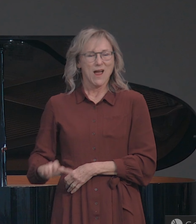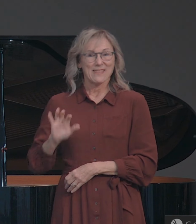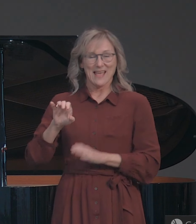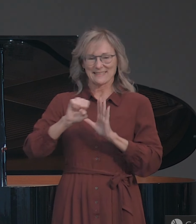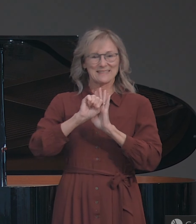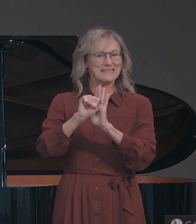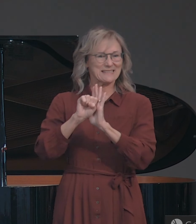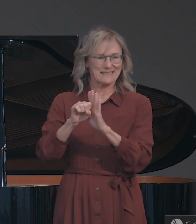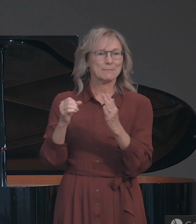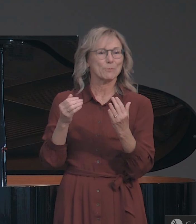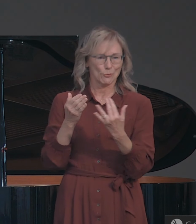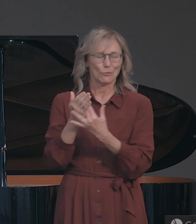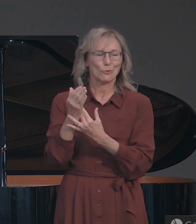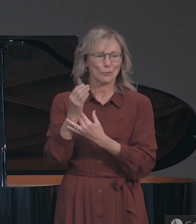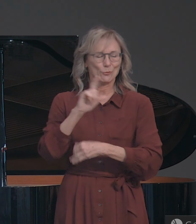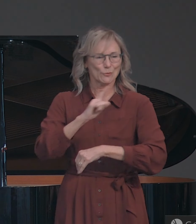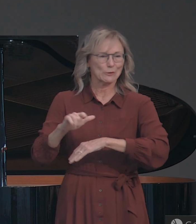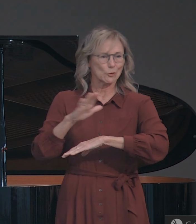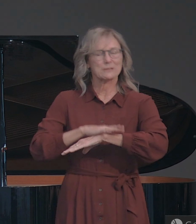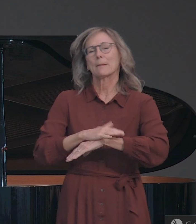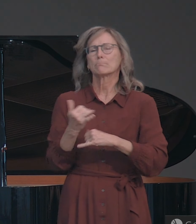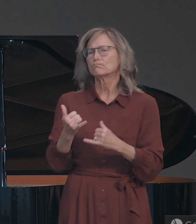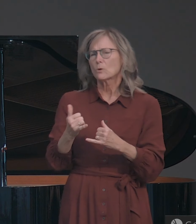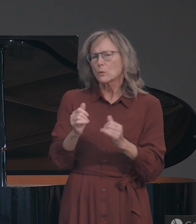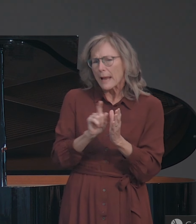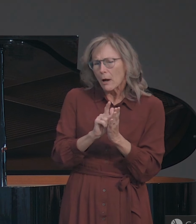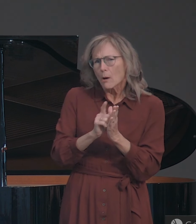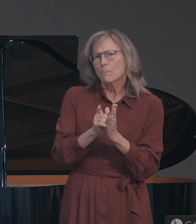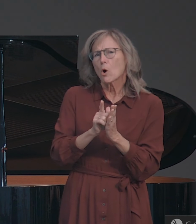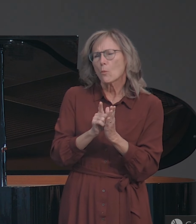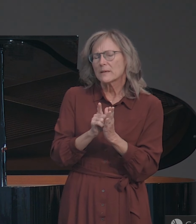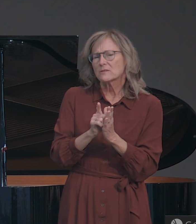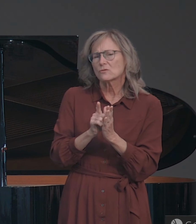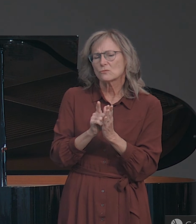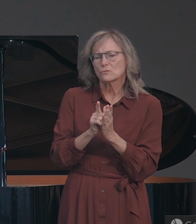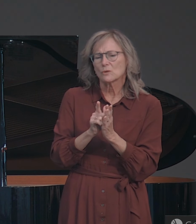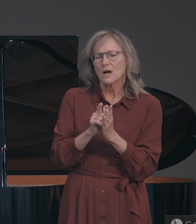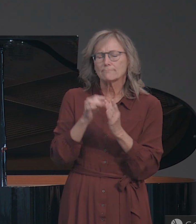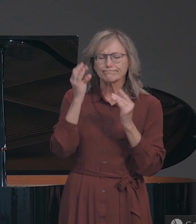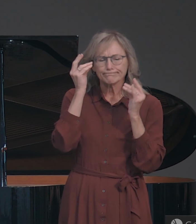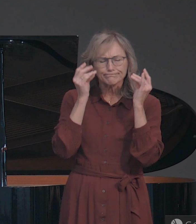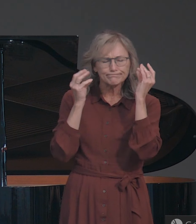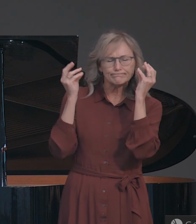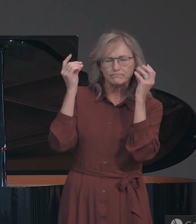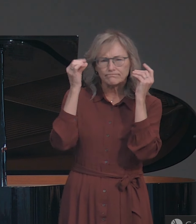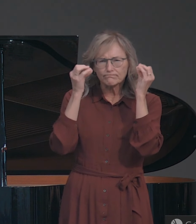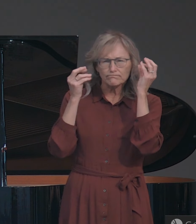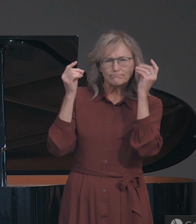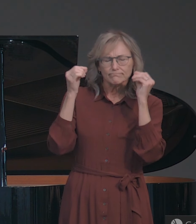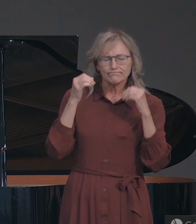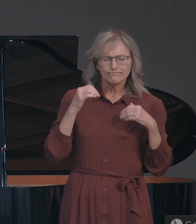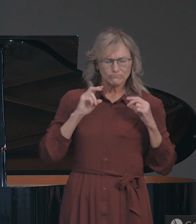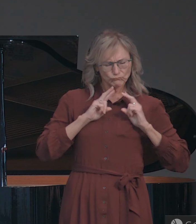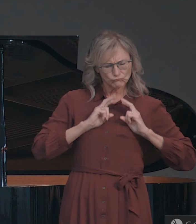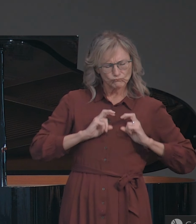wonderful ordinance. So let's just take a moment while the musicians play quietly